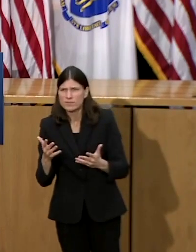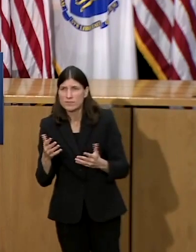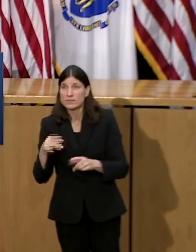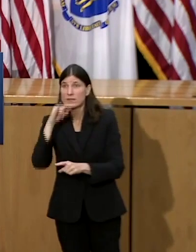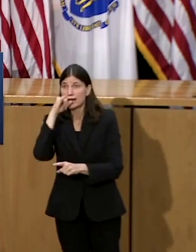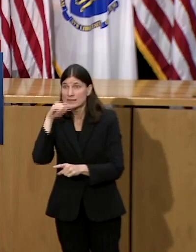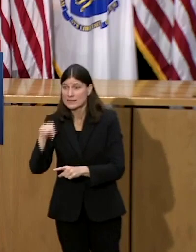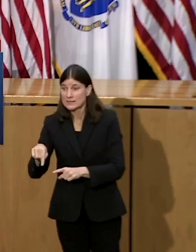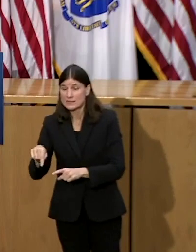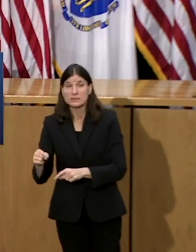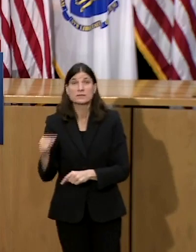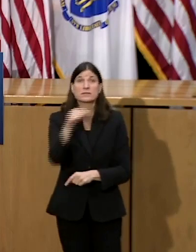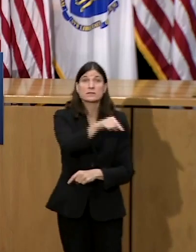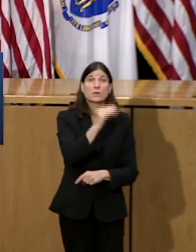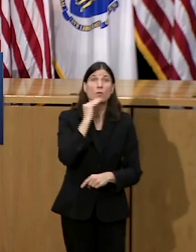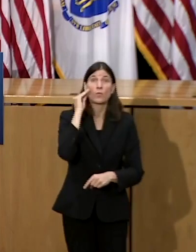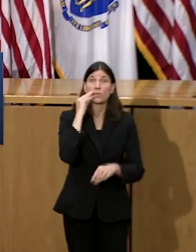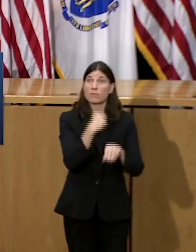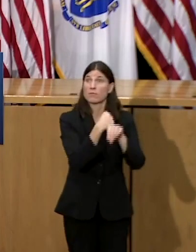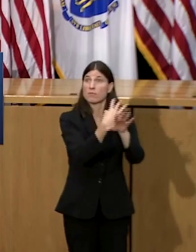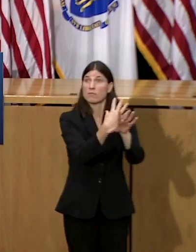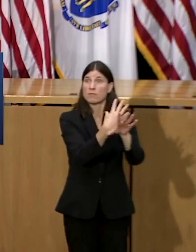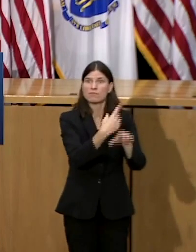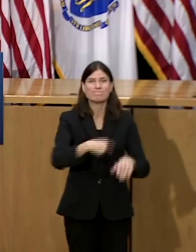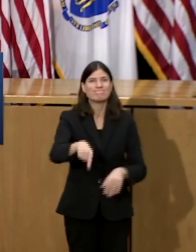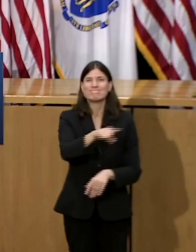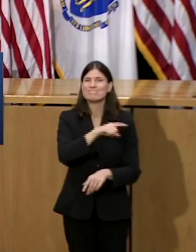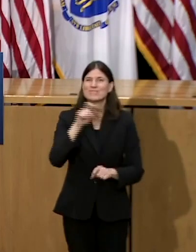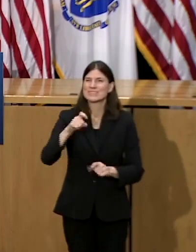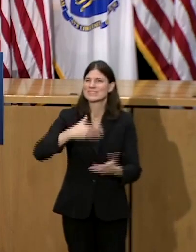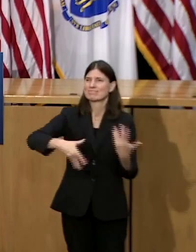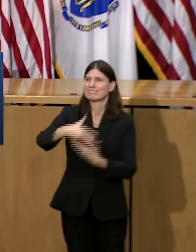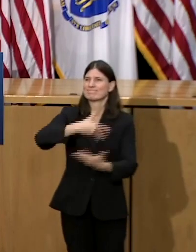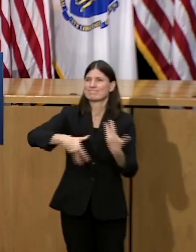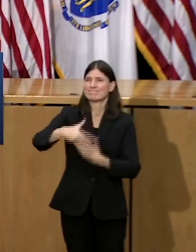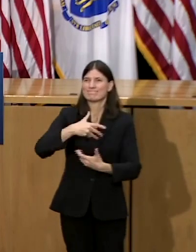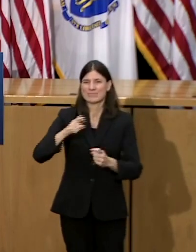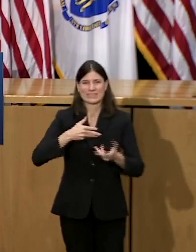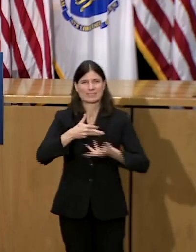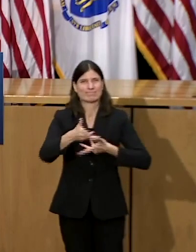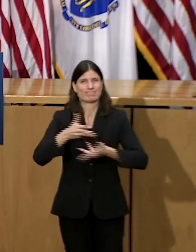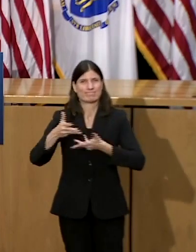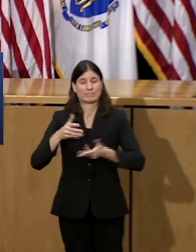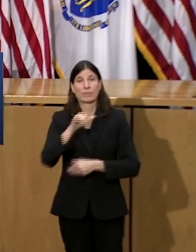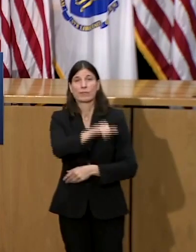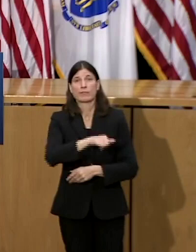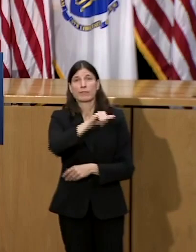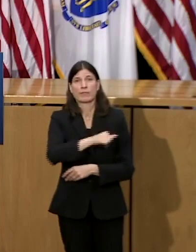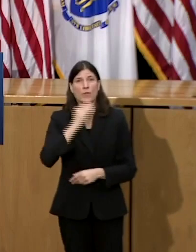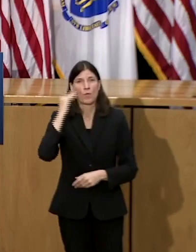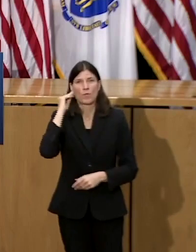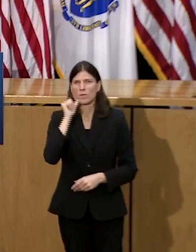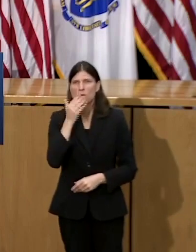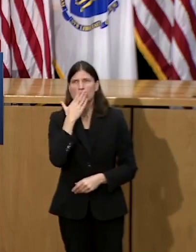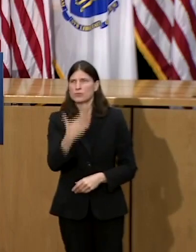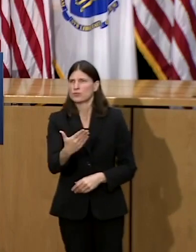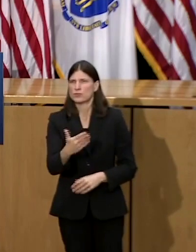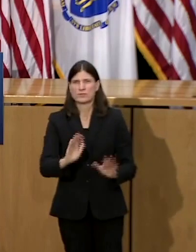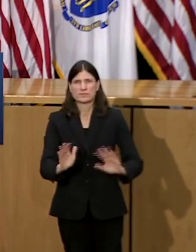to higher transmission rates. And as I said, and as I've said before, the data on this one is